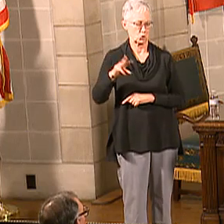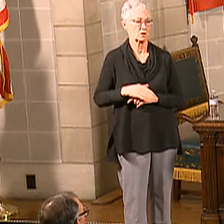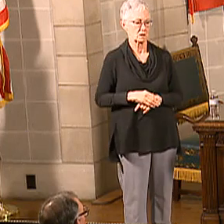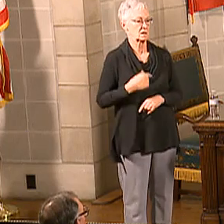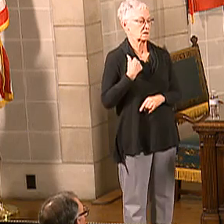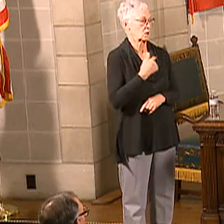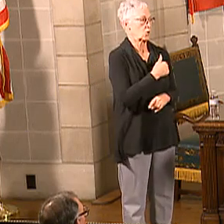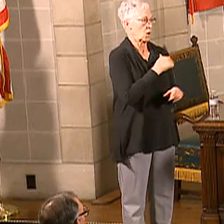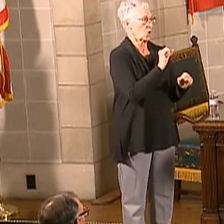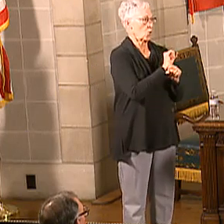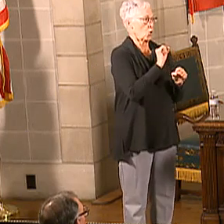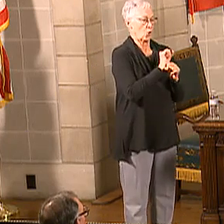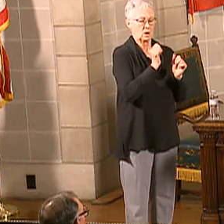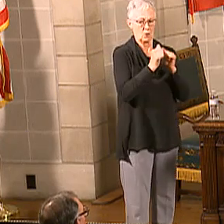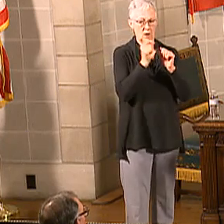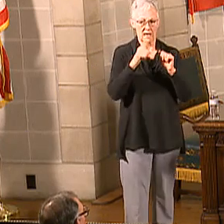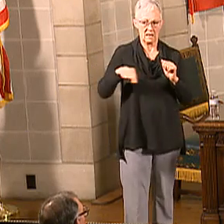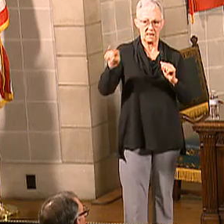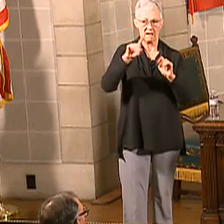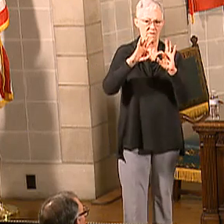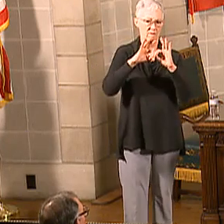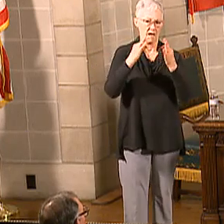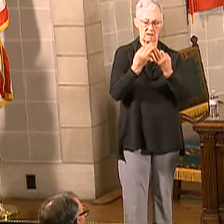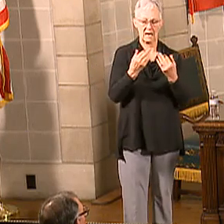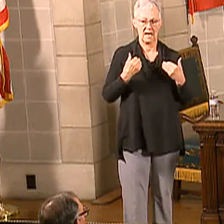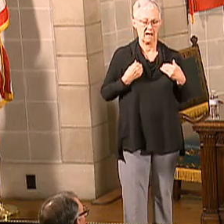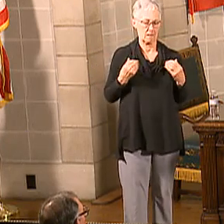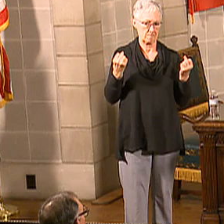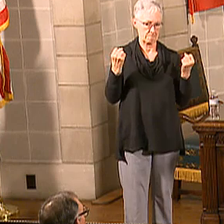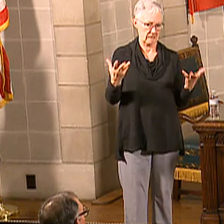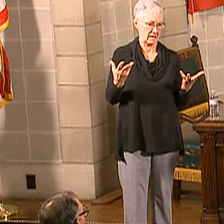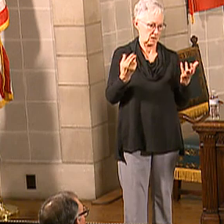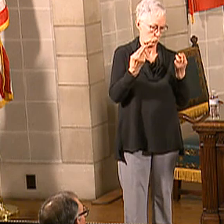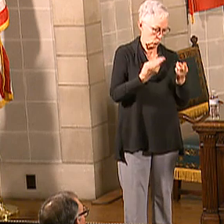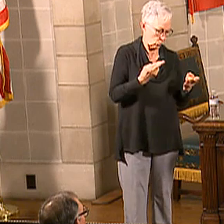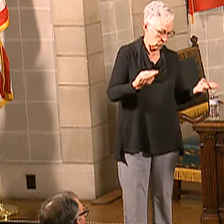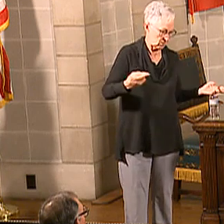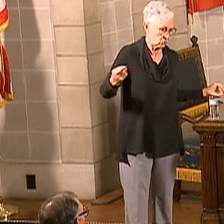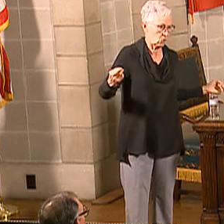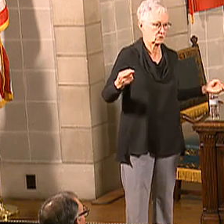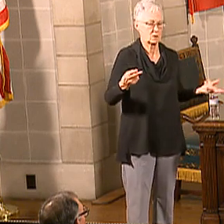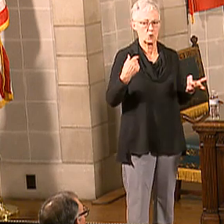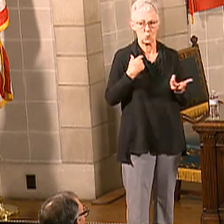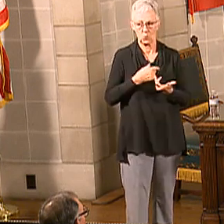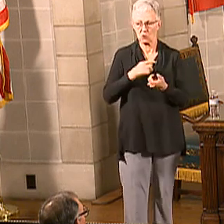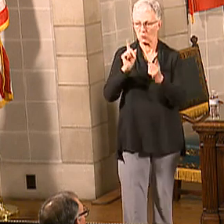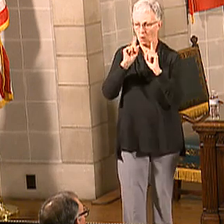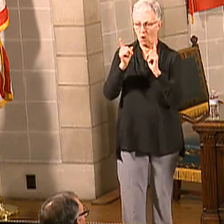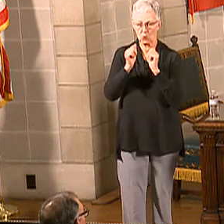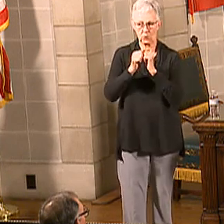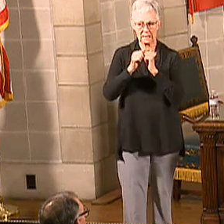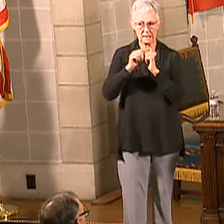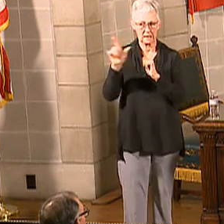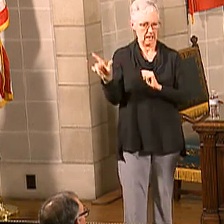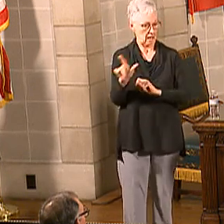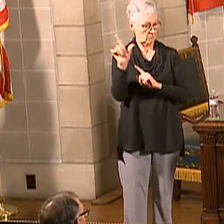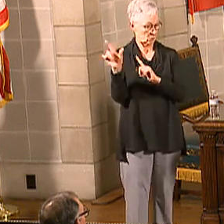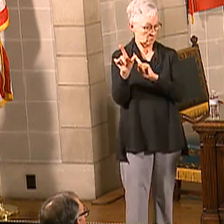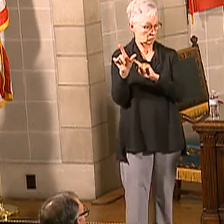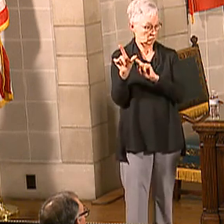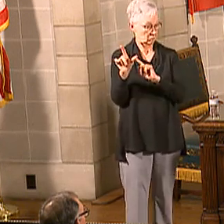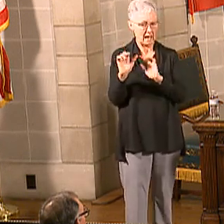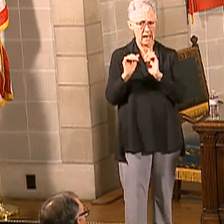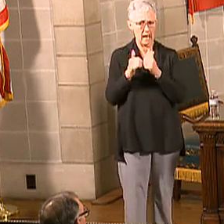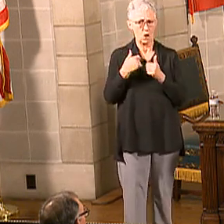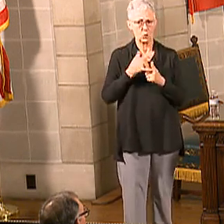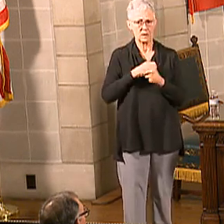other digital resources that are out there. We're having conversations with libraries about how to ensure that we continue to push on our literacy